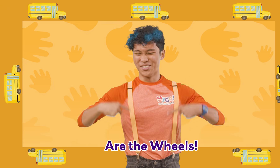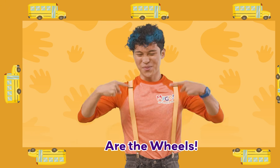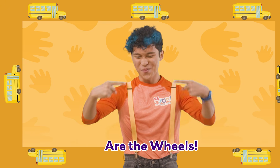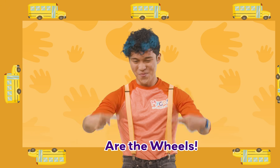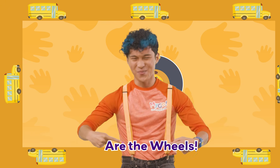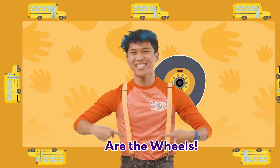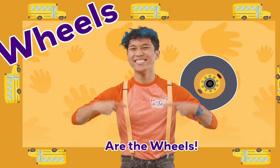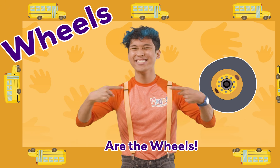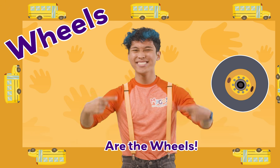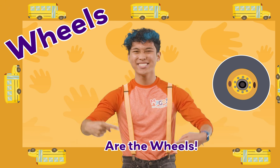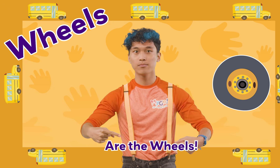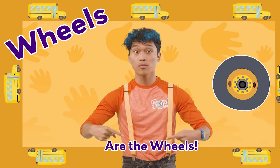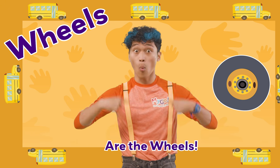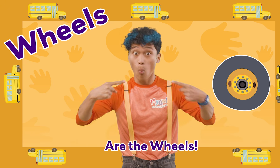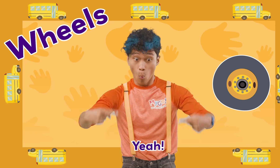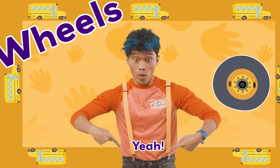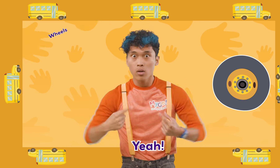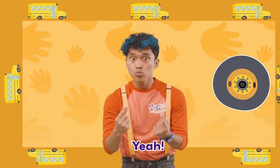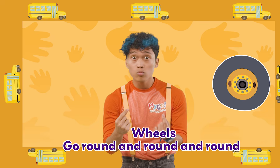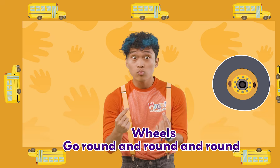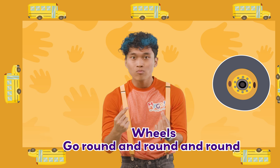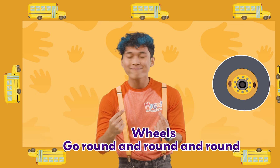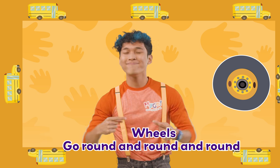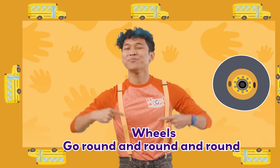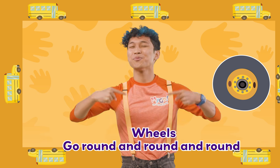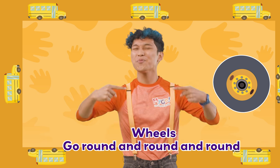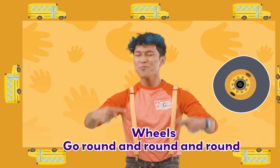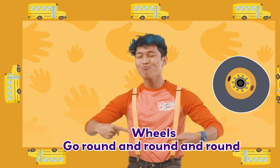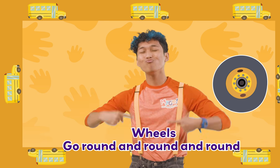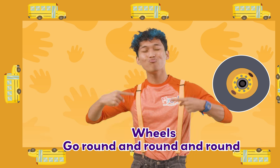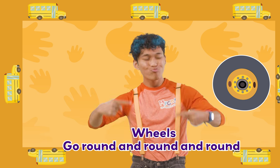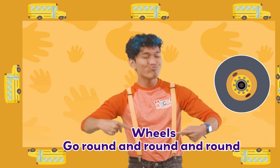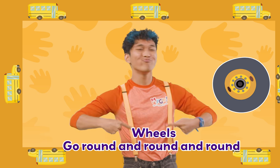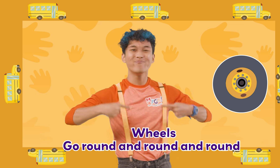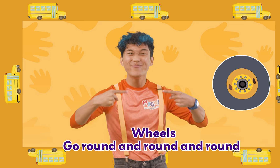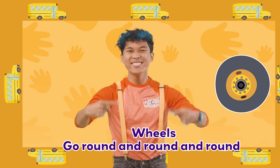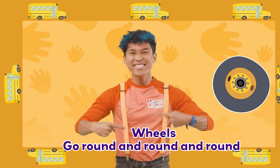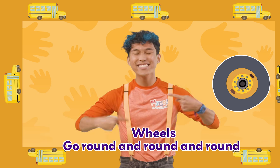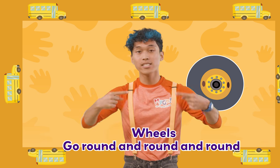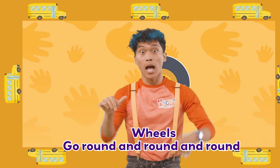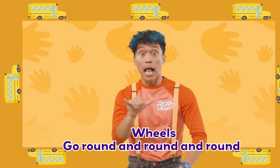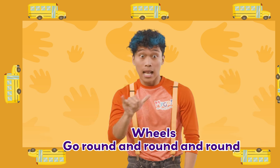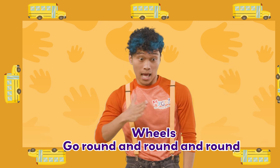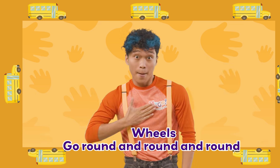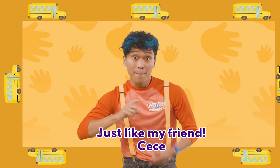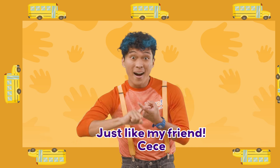are the wheels. Yeah, wheels go round and round and round, just like